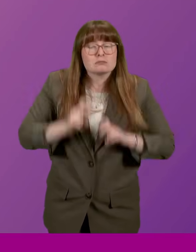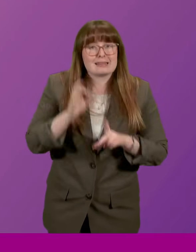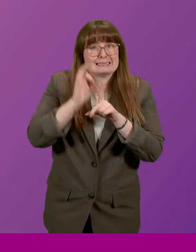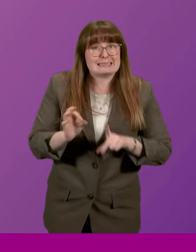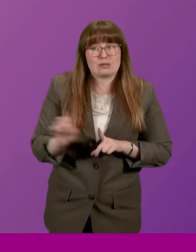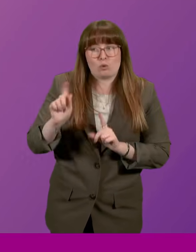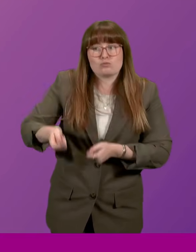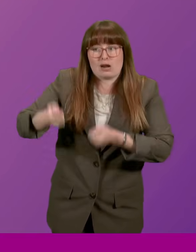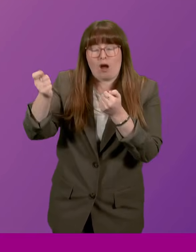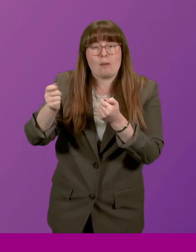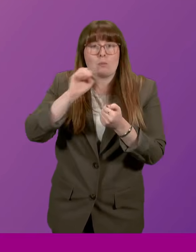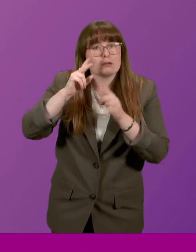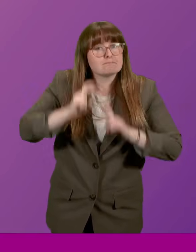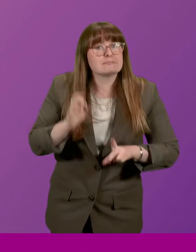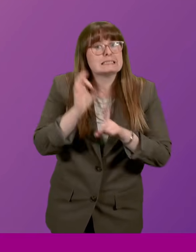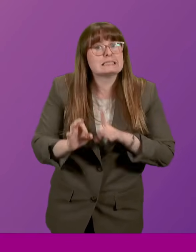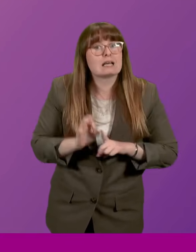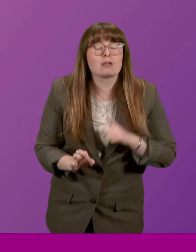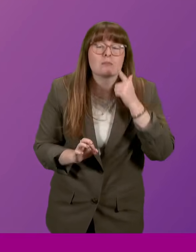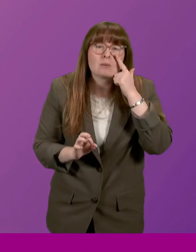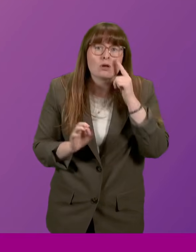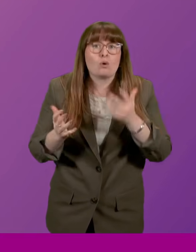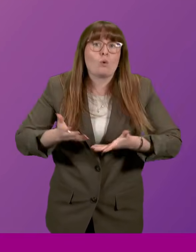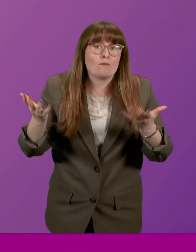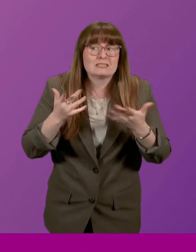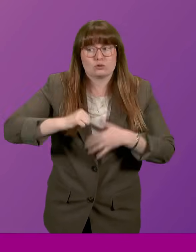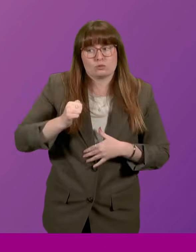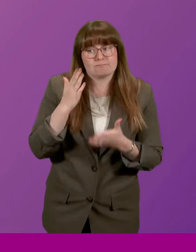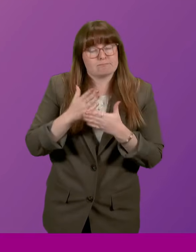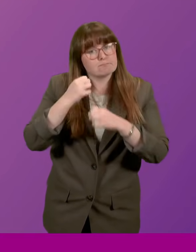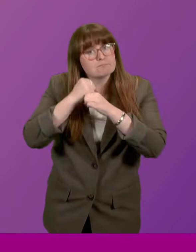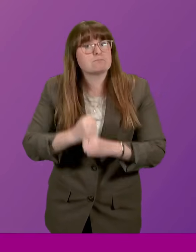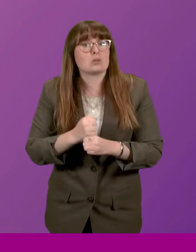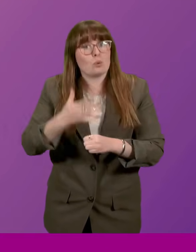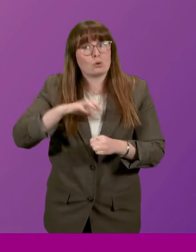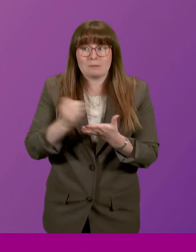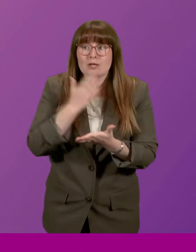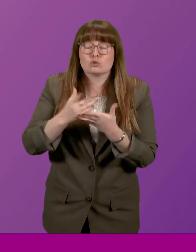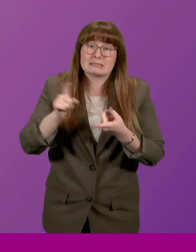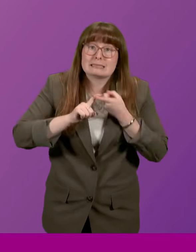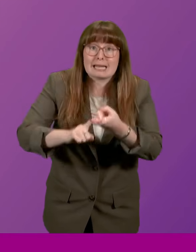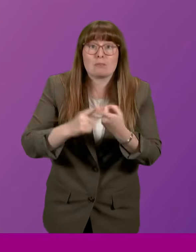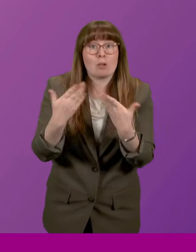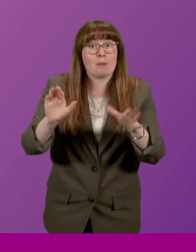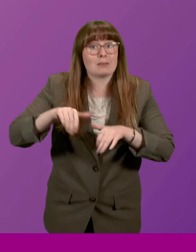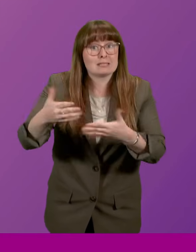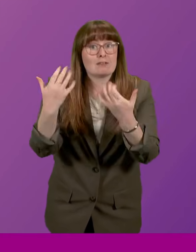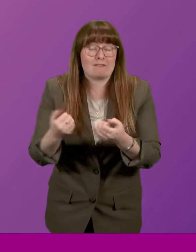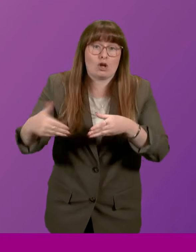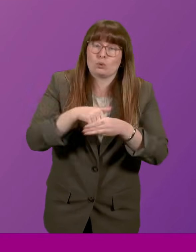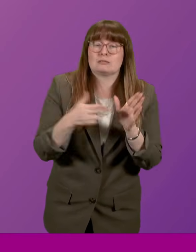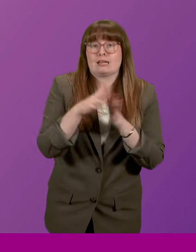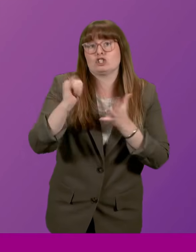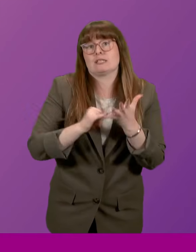Miles Briggs has raised with me, but obviously the government is focused on making sure we have sustainable public services in place, and that includes the National Health